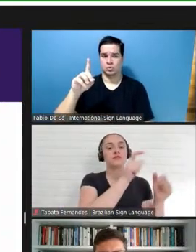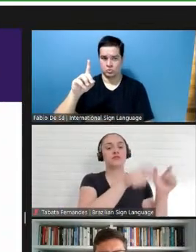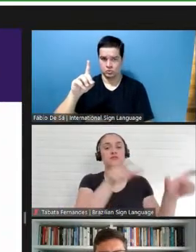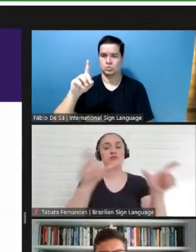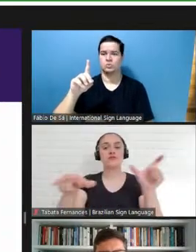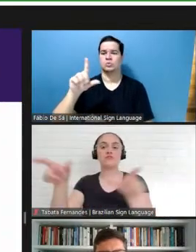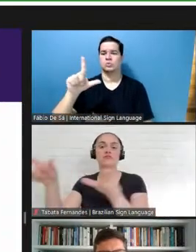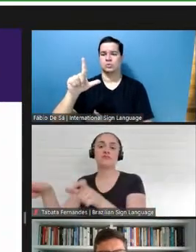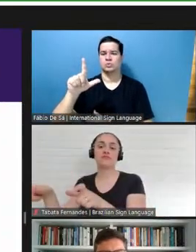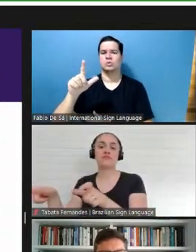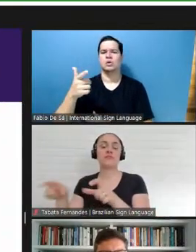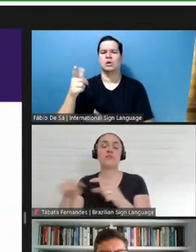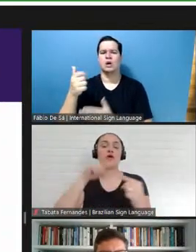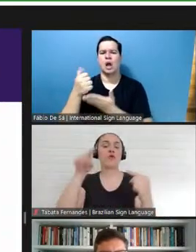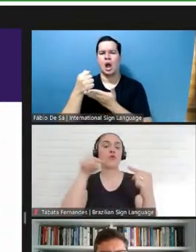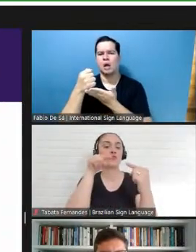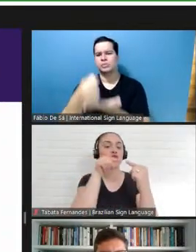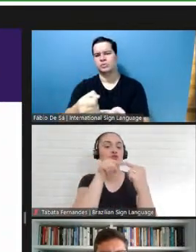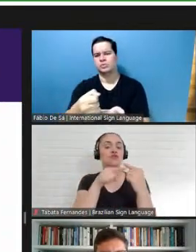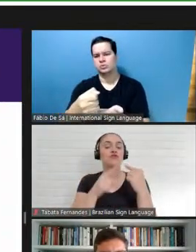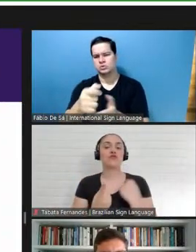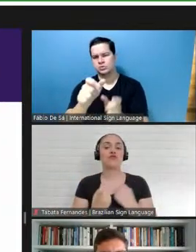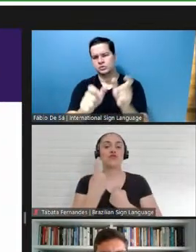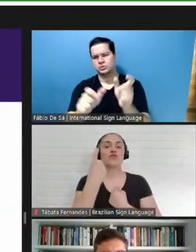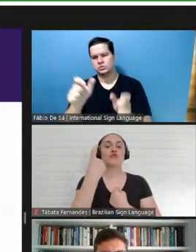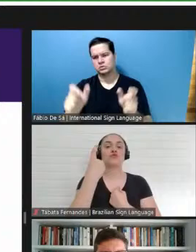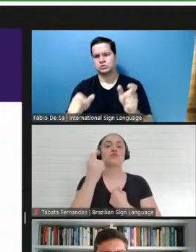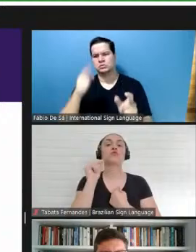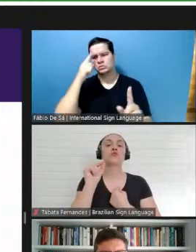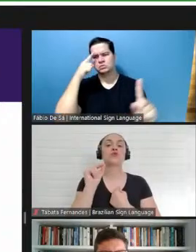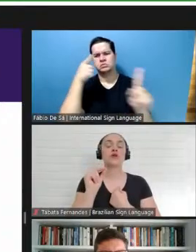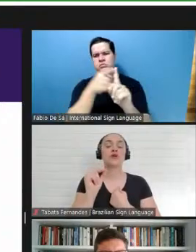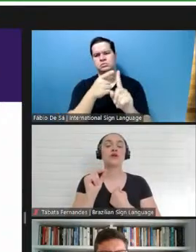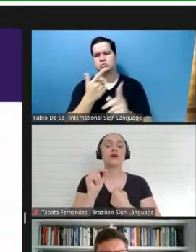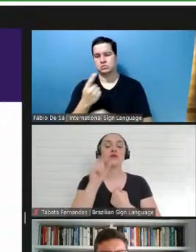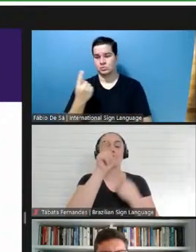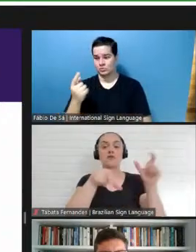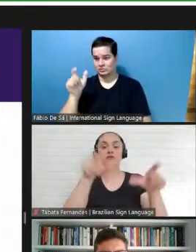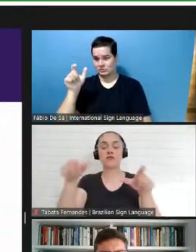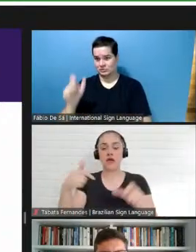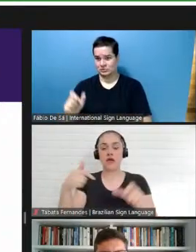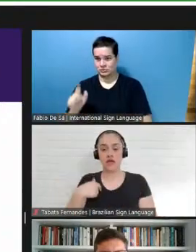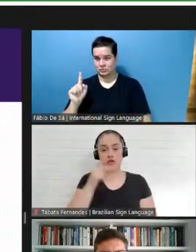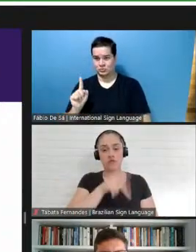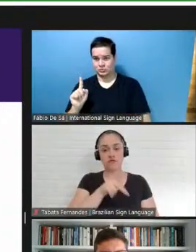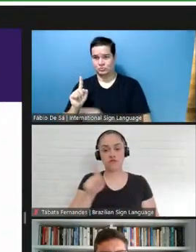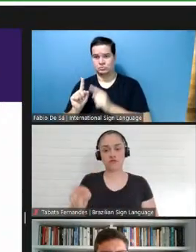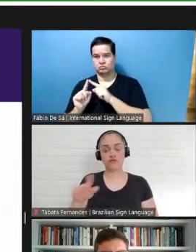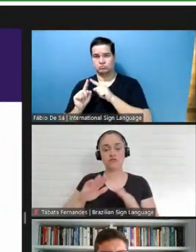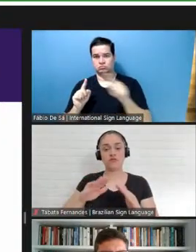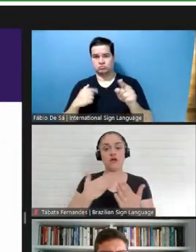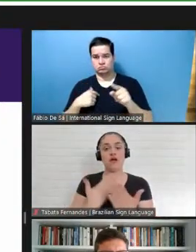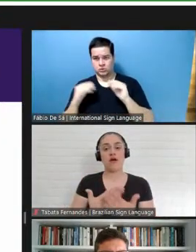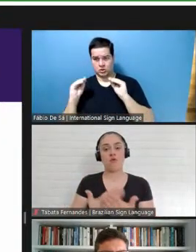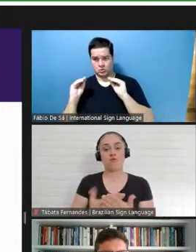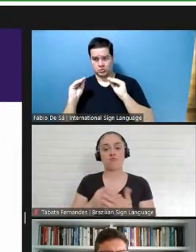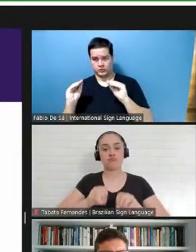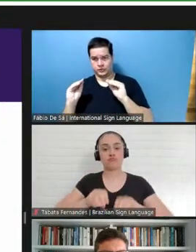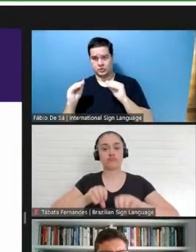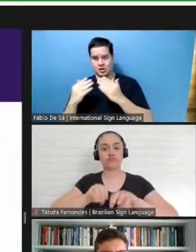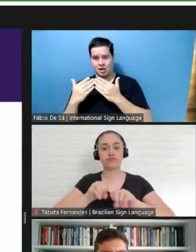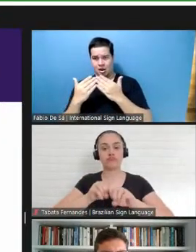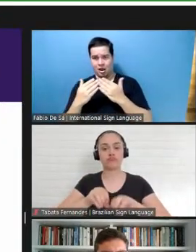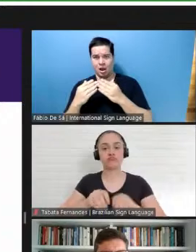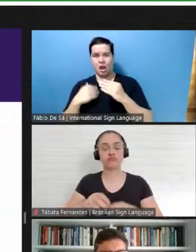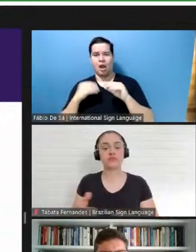here we have a goal that we're all interested in pursuing. As a teacher in a classroom, we're bringing these goals for our students